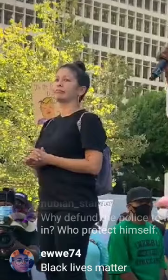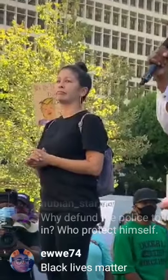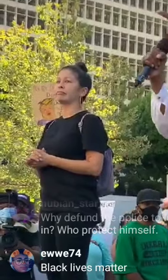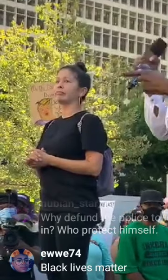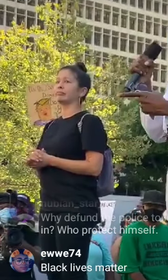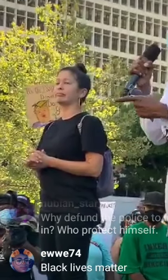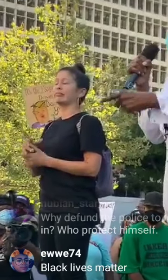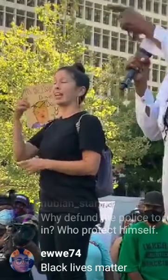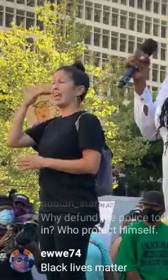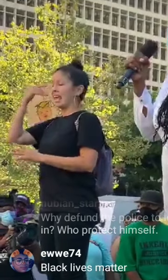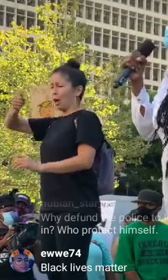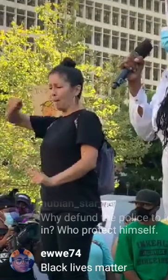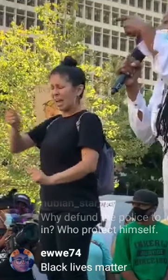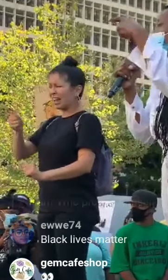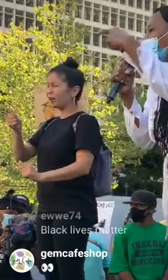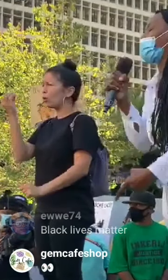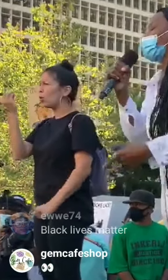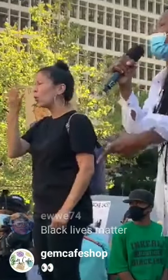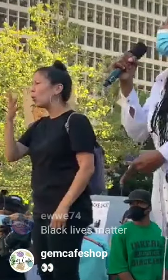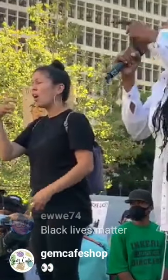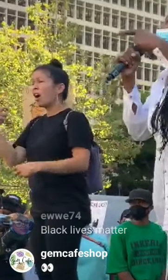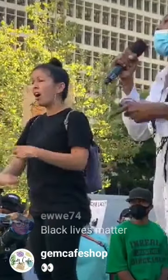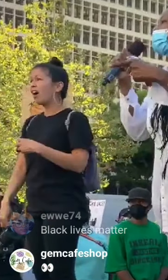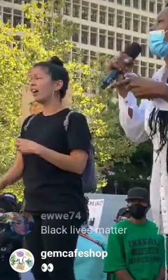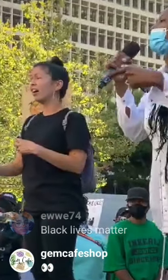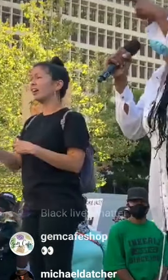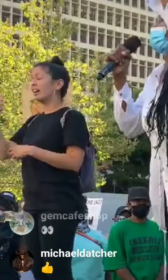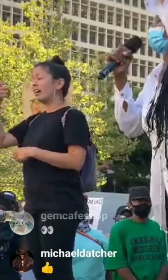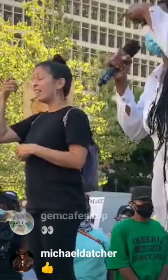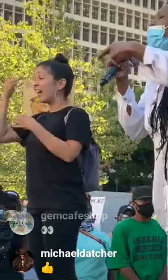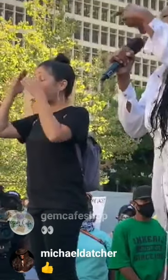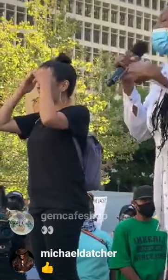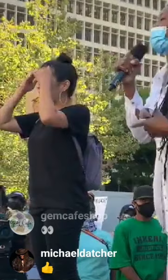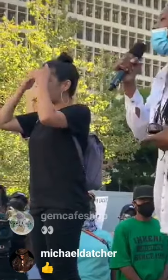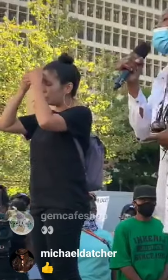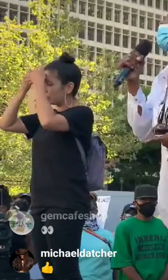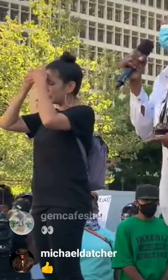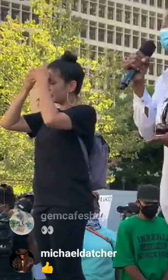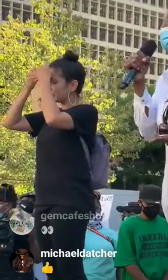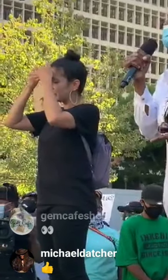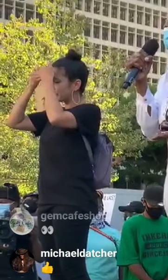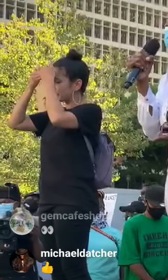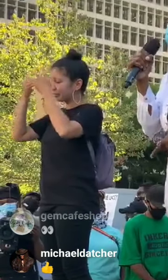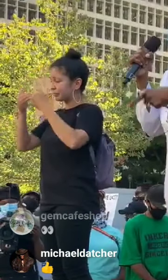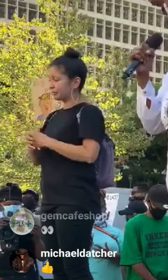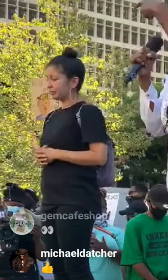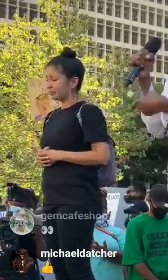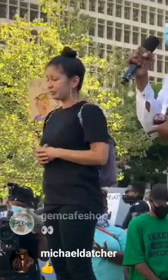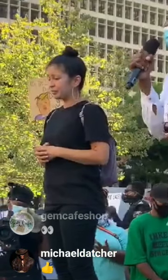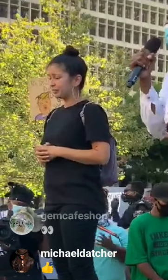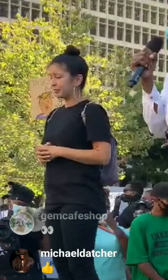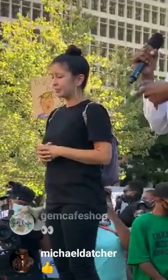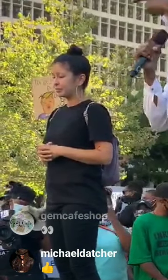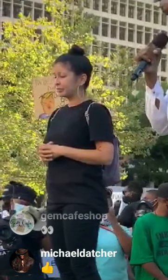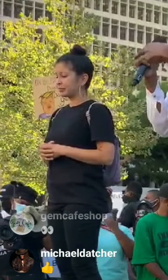They hit him in his hand so hard, it left the print of the flashlight on the lines of the flashlight on his forehead,